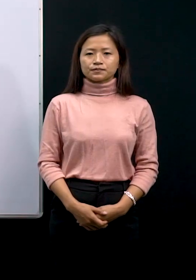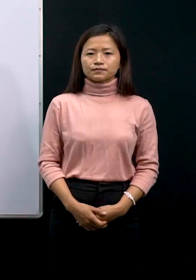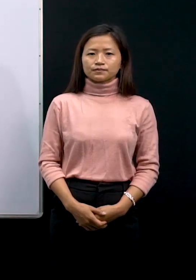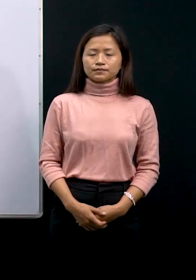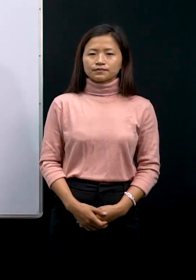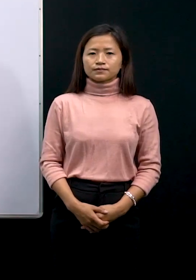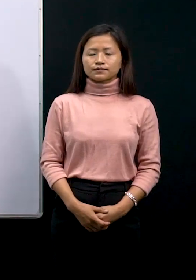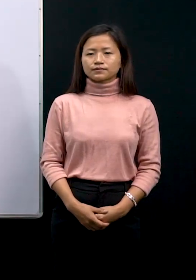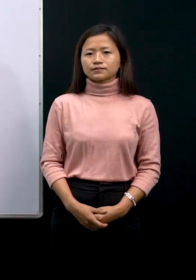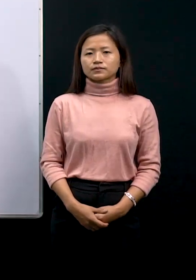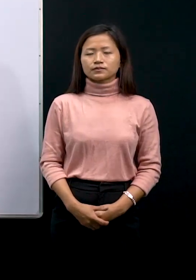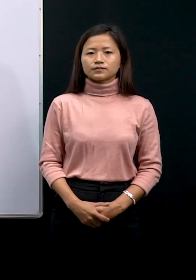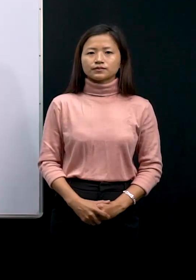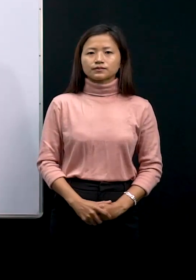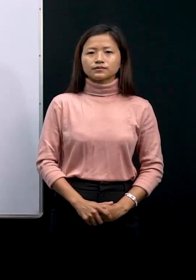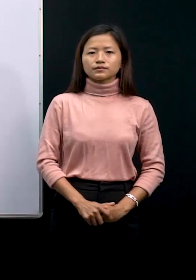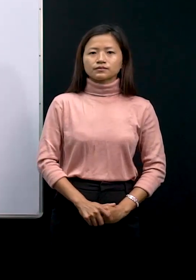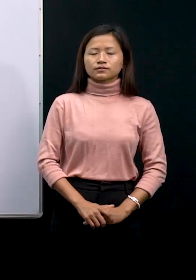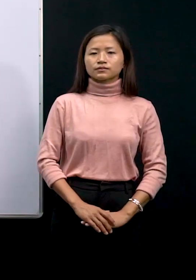in right triangle APO.